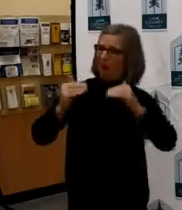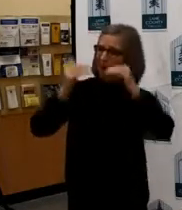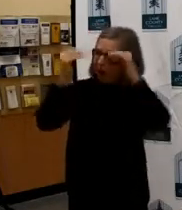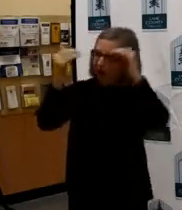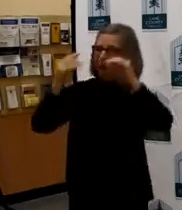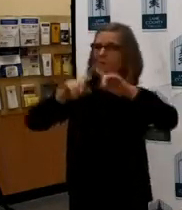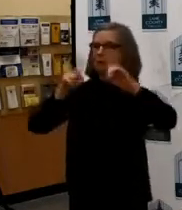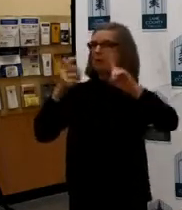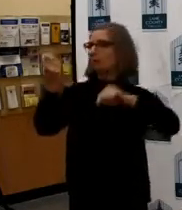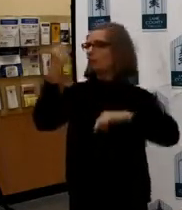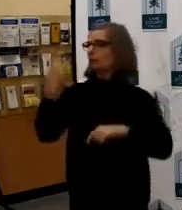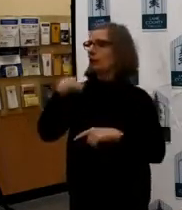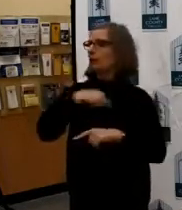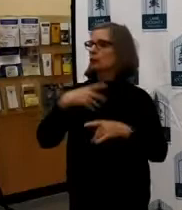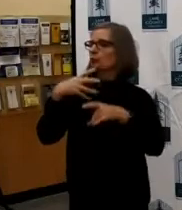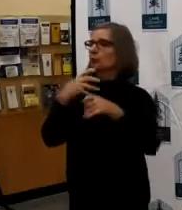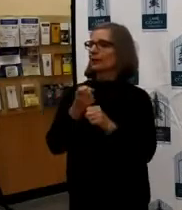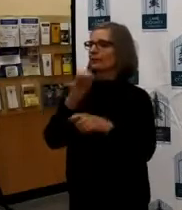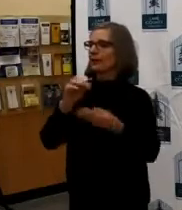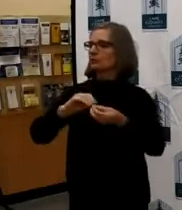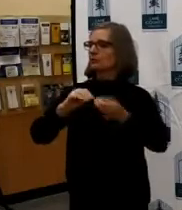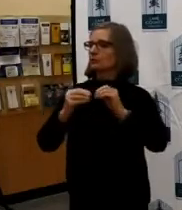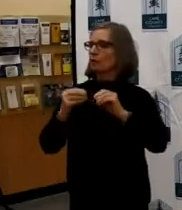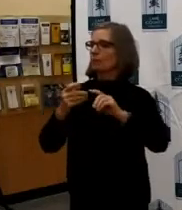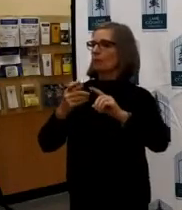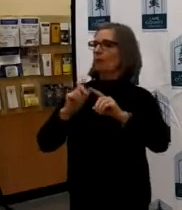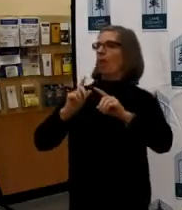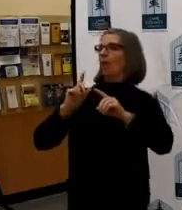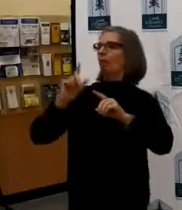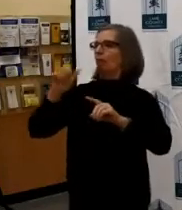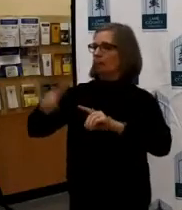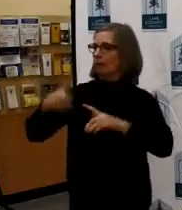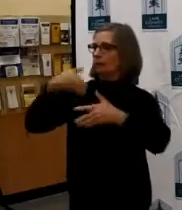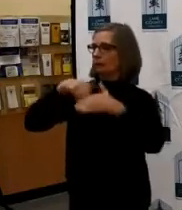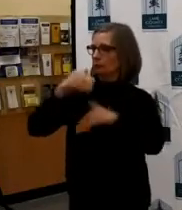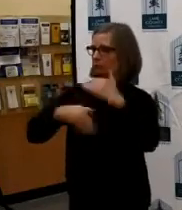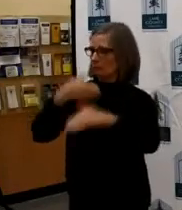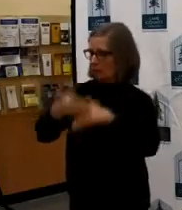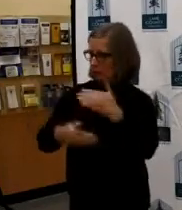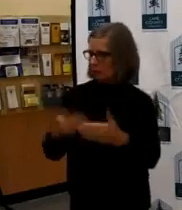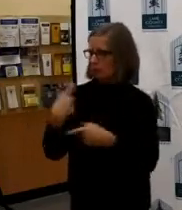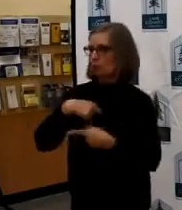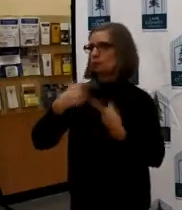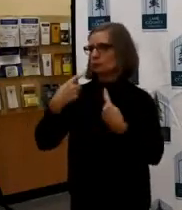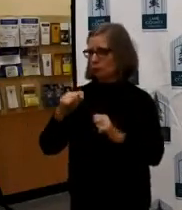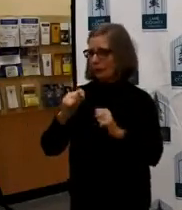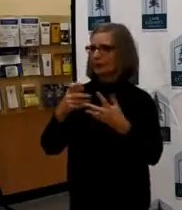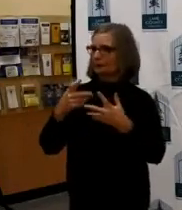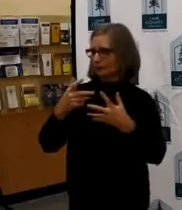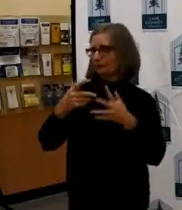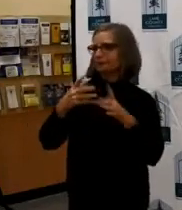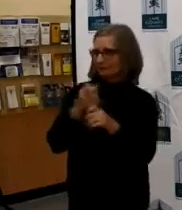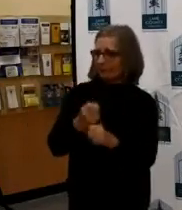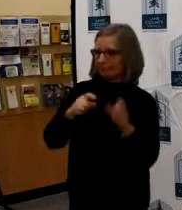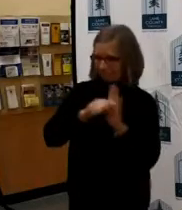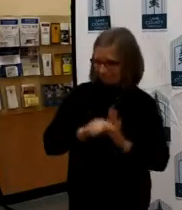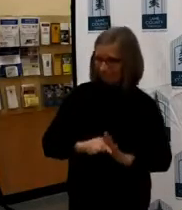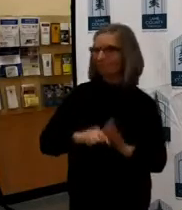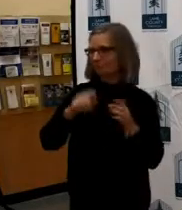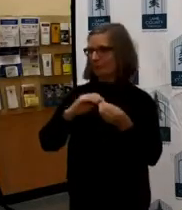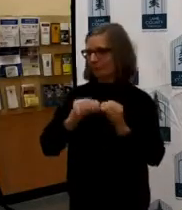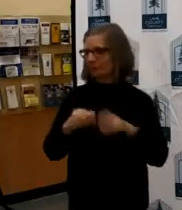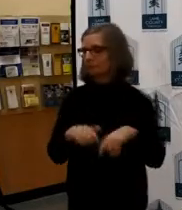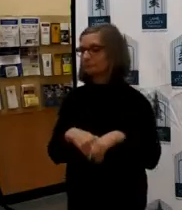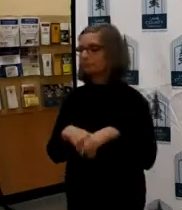We're doing data collection to try to get as many of those negative numbers as possible. To date, we have